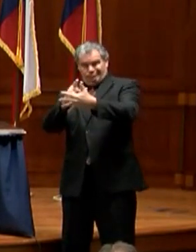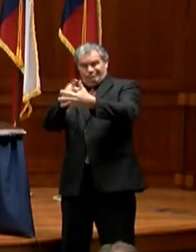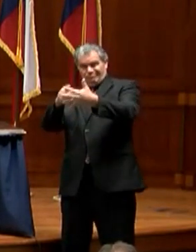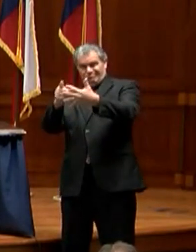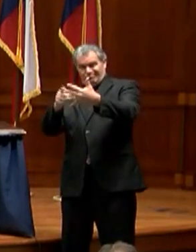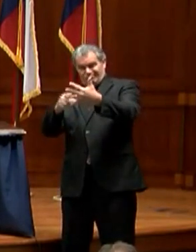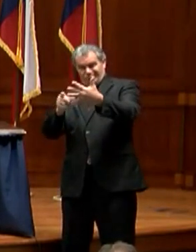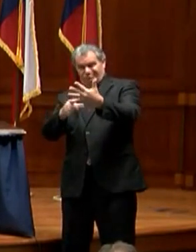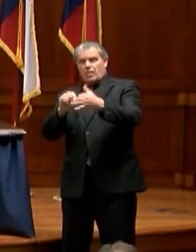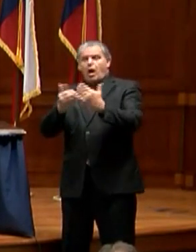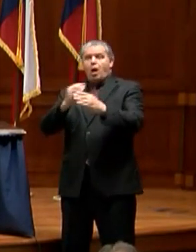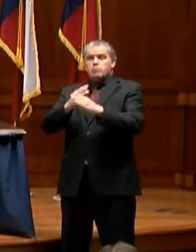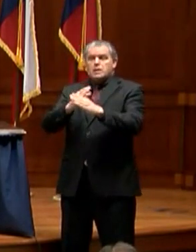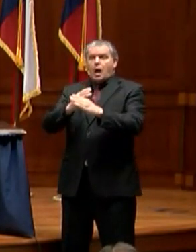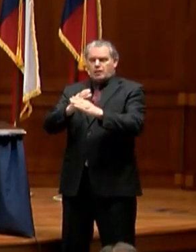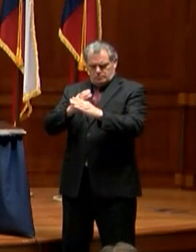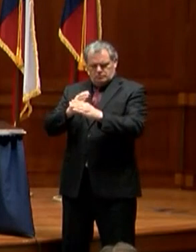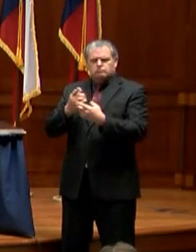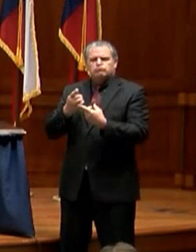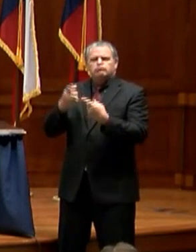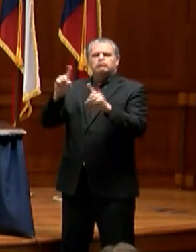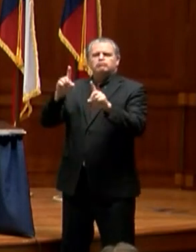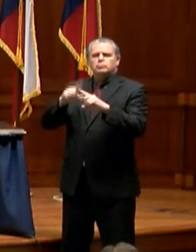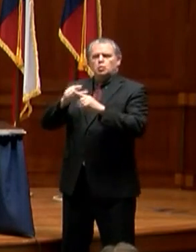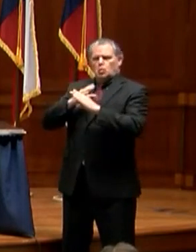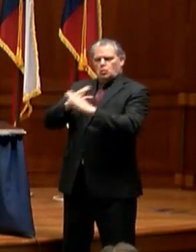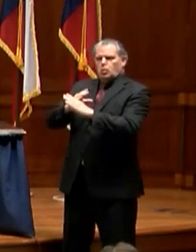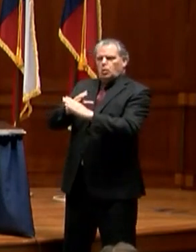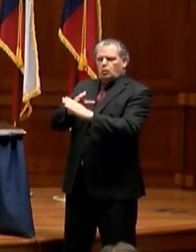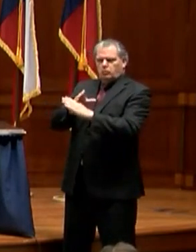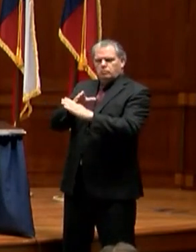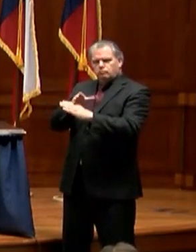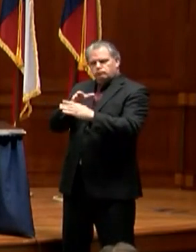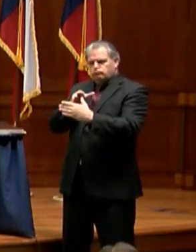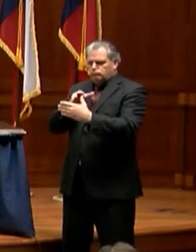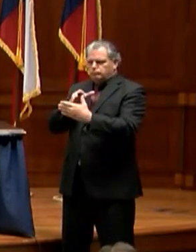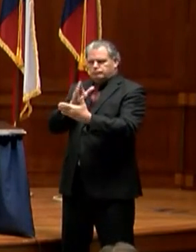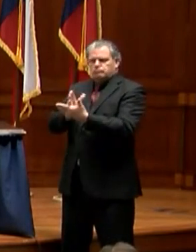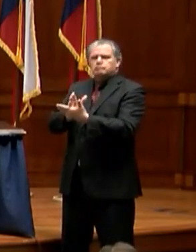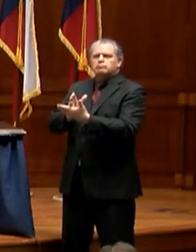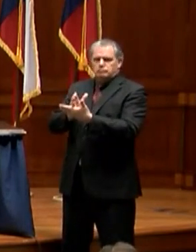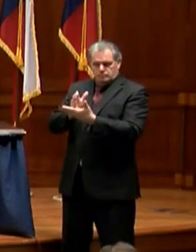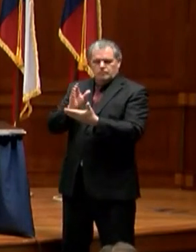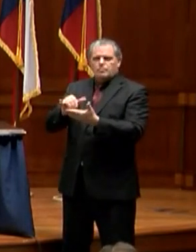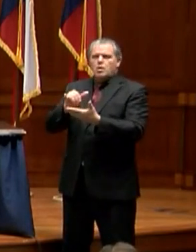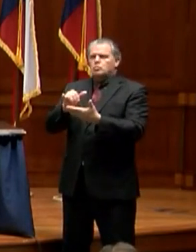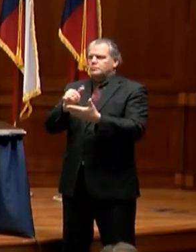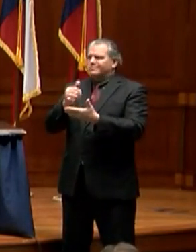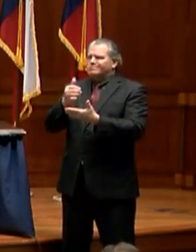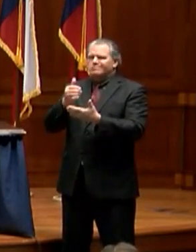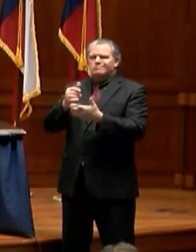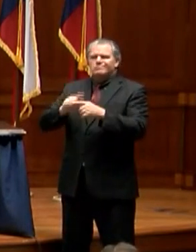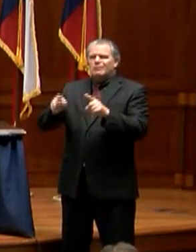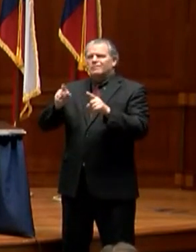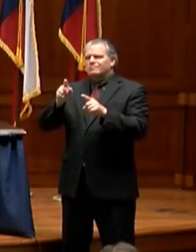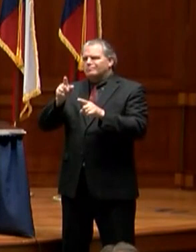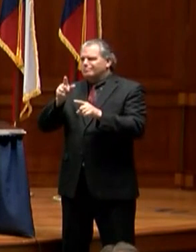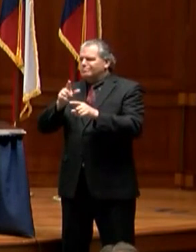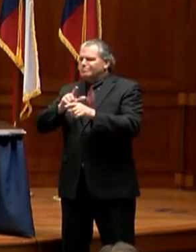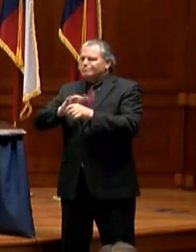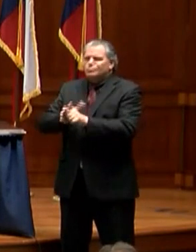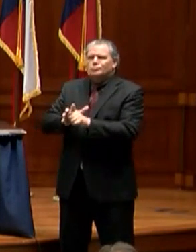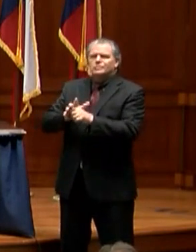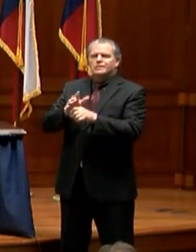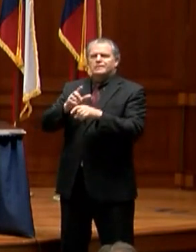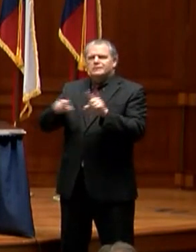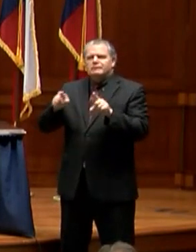layers of protection, are effective against every single germ, including the novel coronavirus. So it's really great news, again,